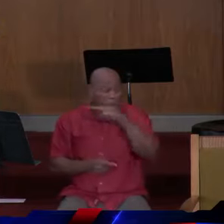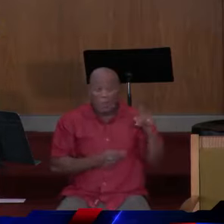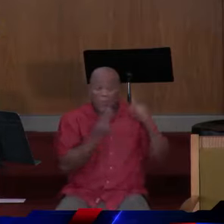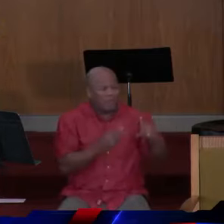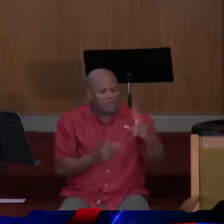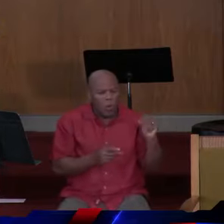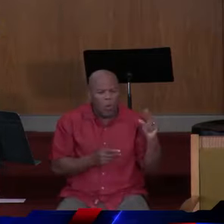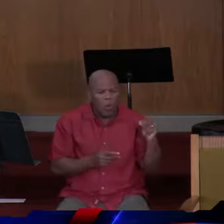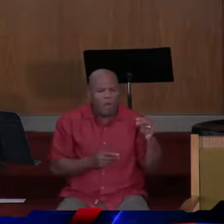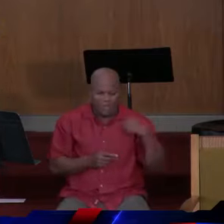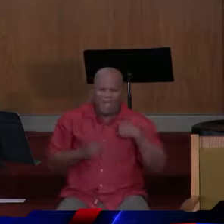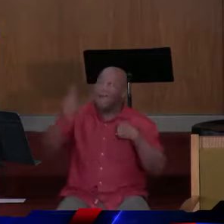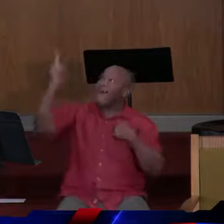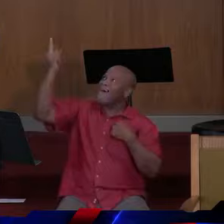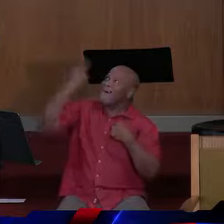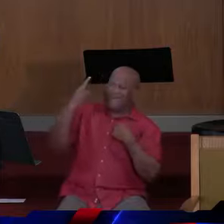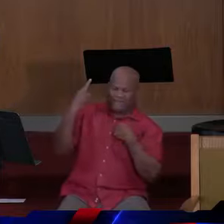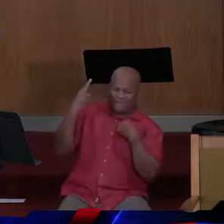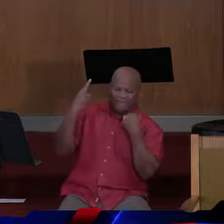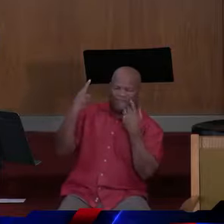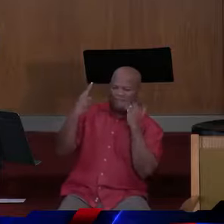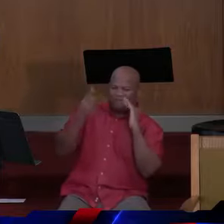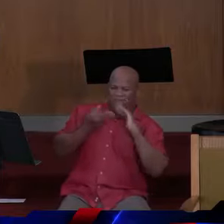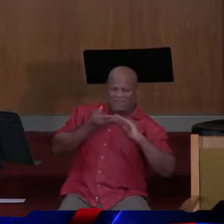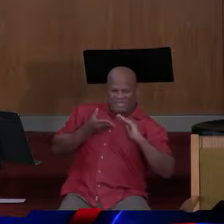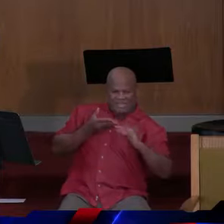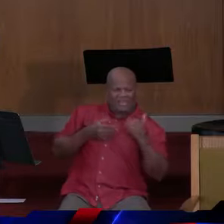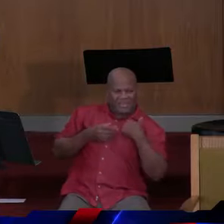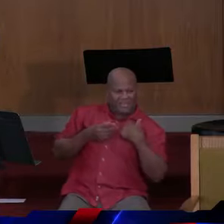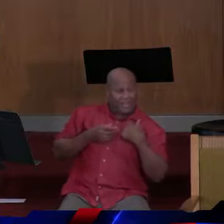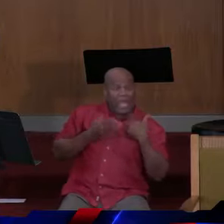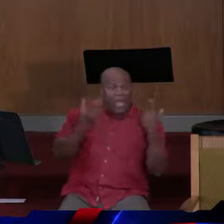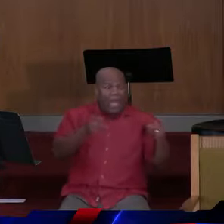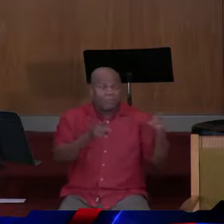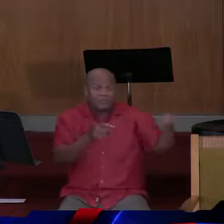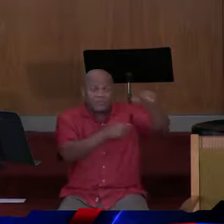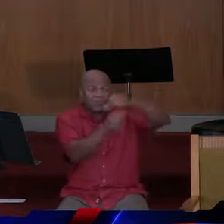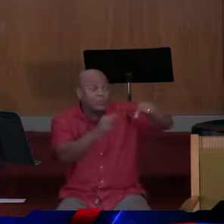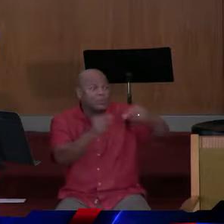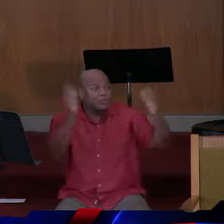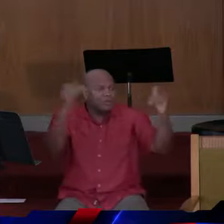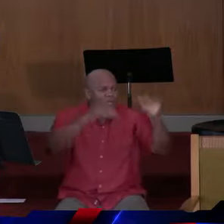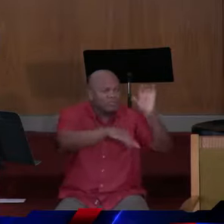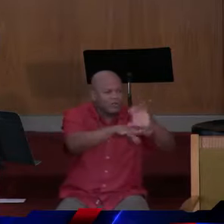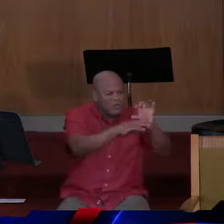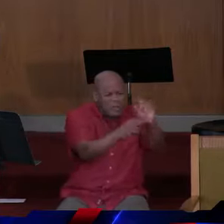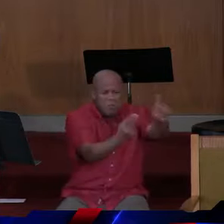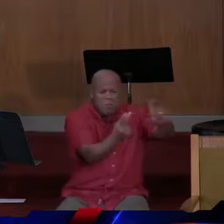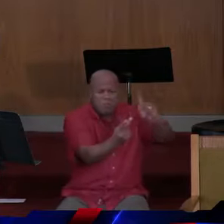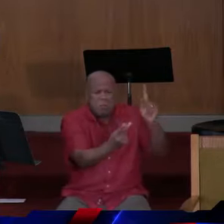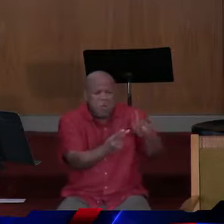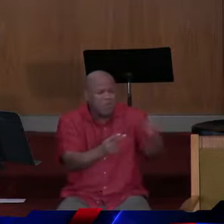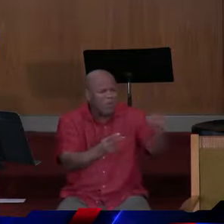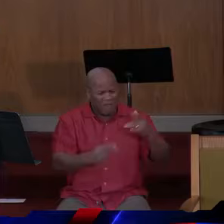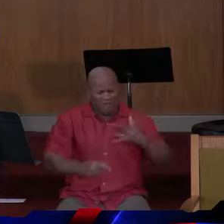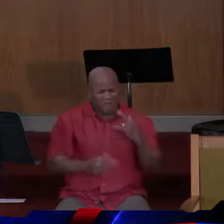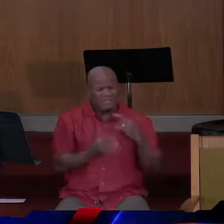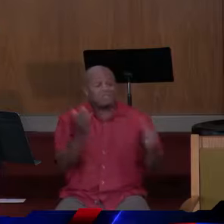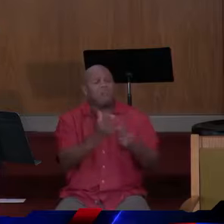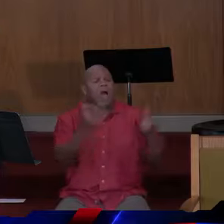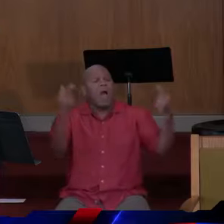are not a perfect fellowship. And in your fellowship, you keep expecting the church to be perfect, and your feelings are